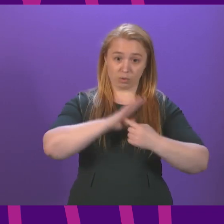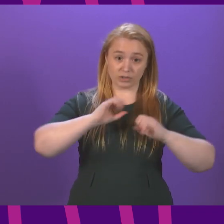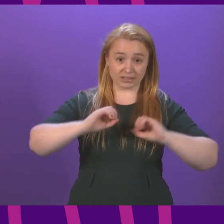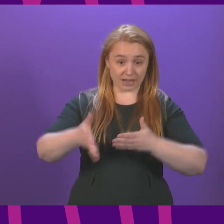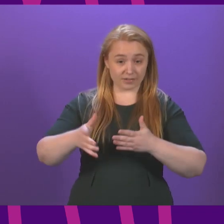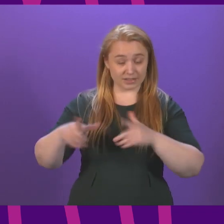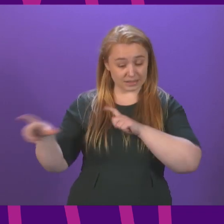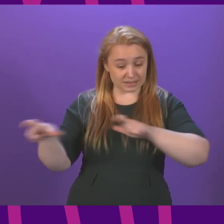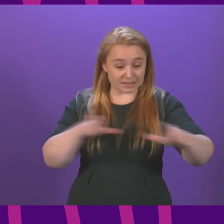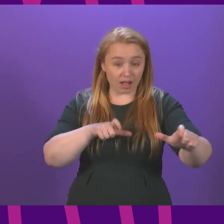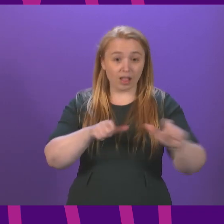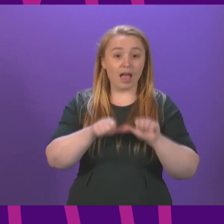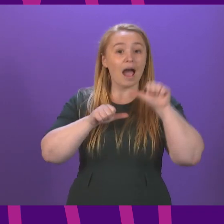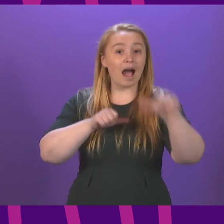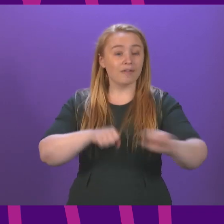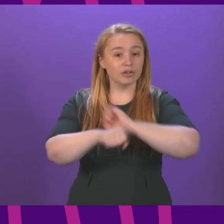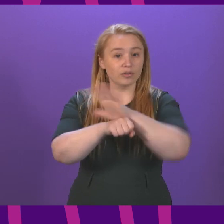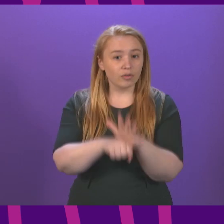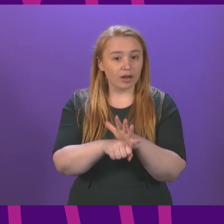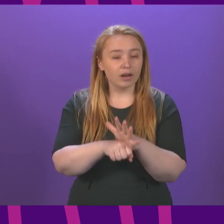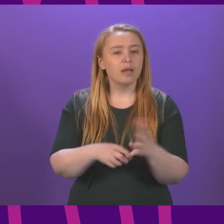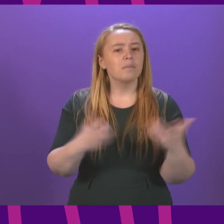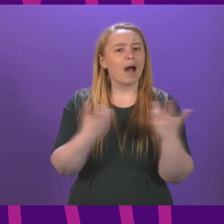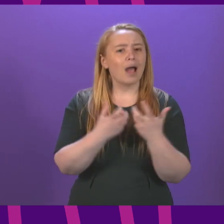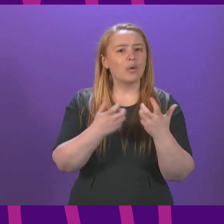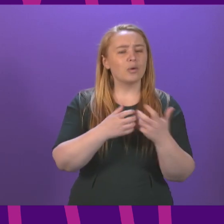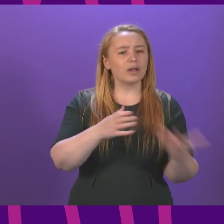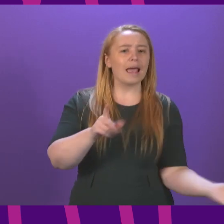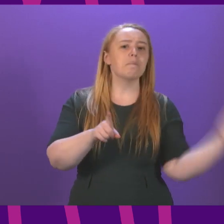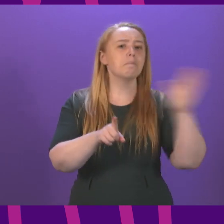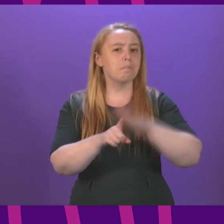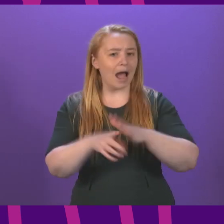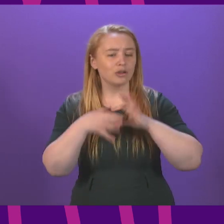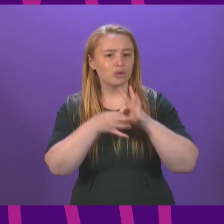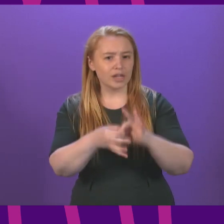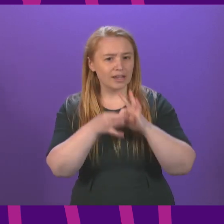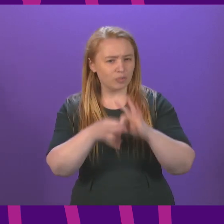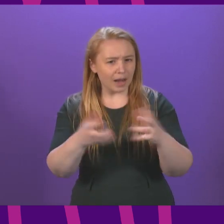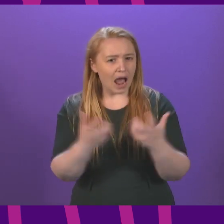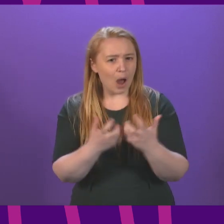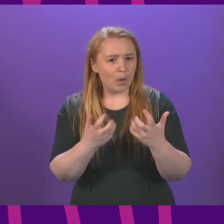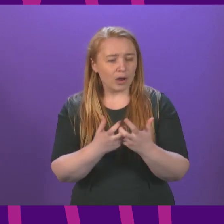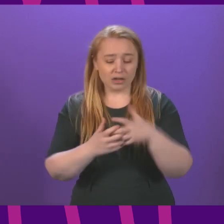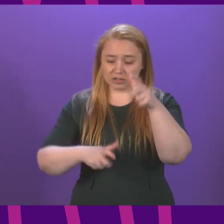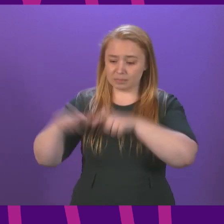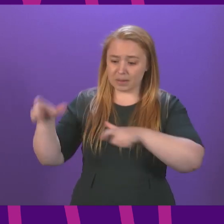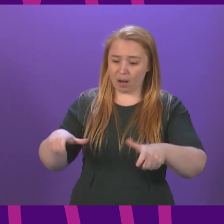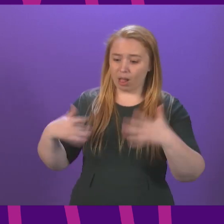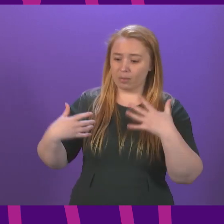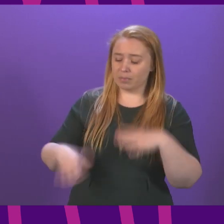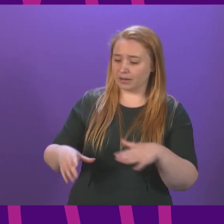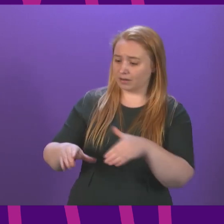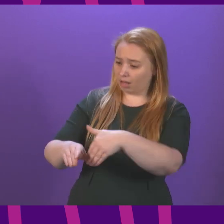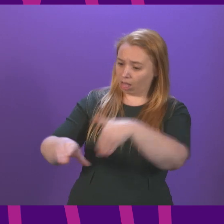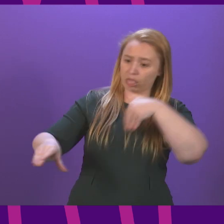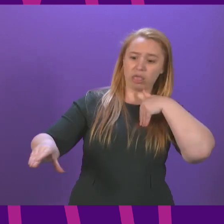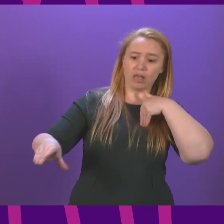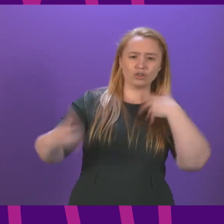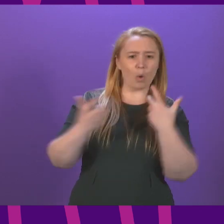the Scottish Government is actively planning to encourage re-engagement with a society that for the past year has been out of that habit of participating.